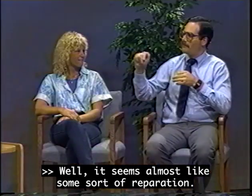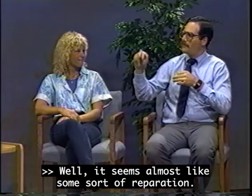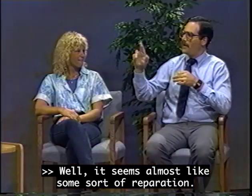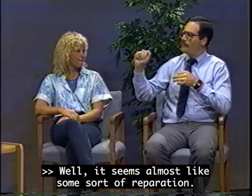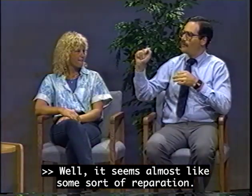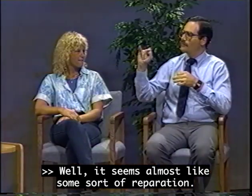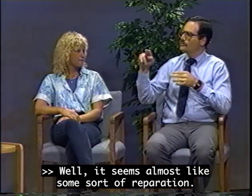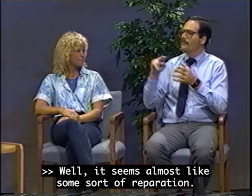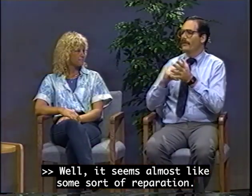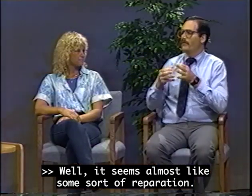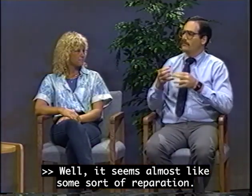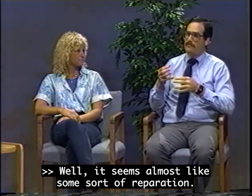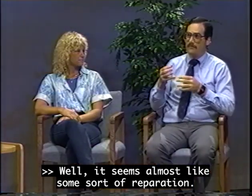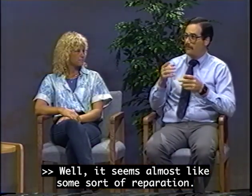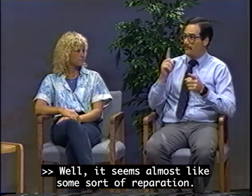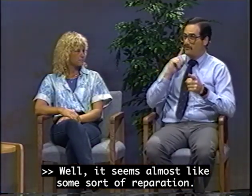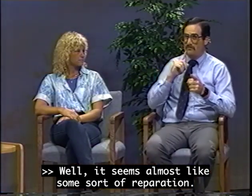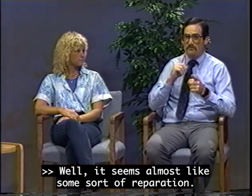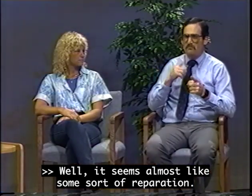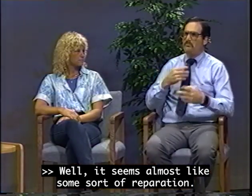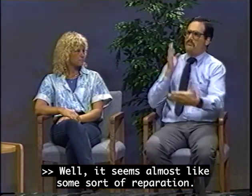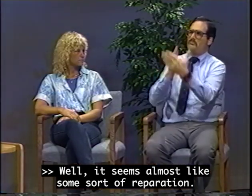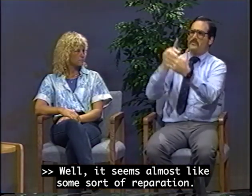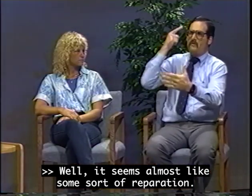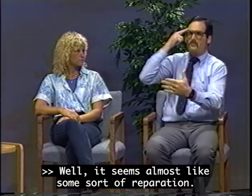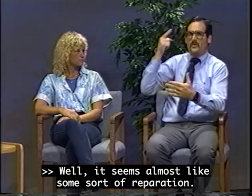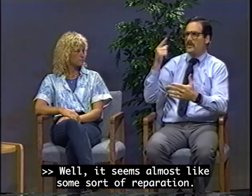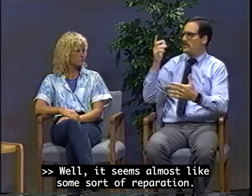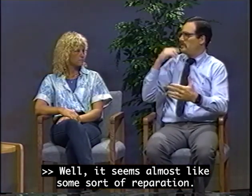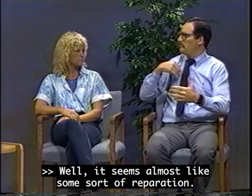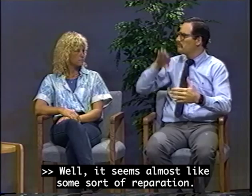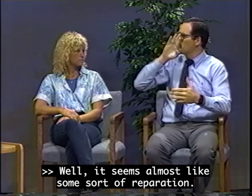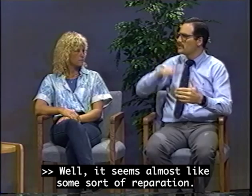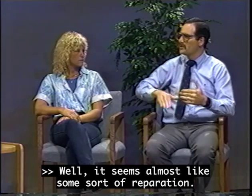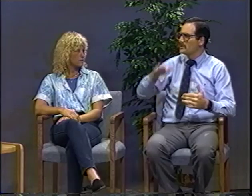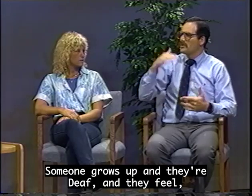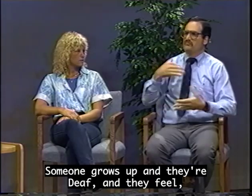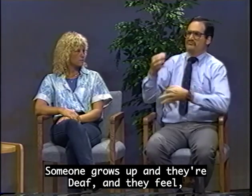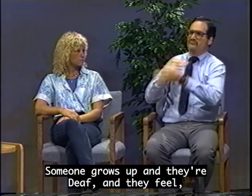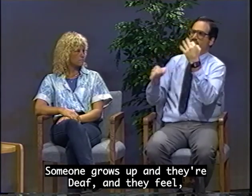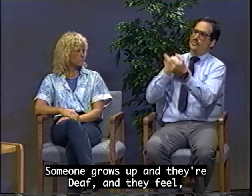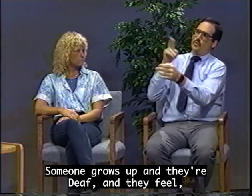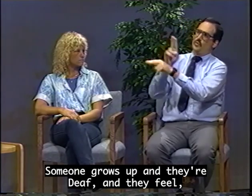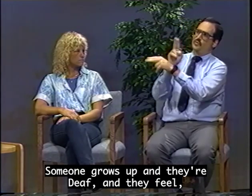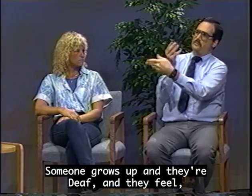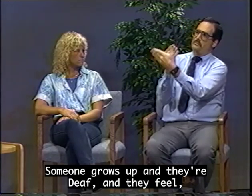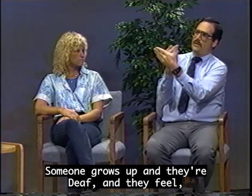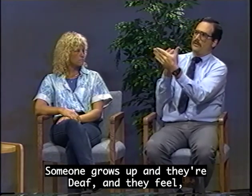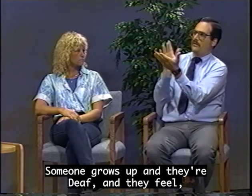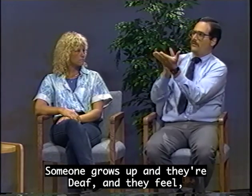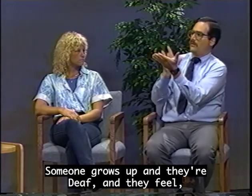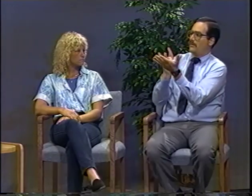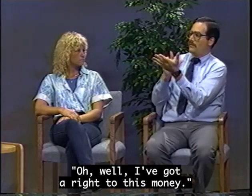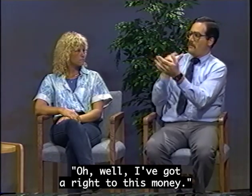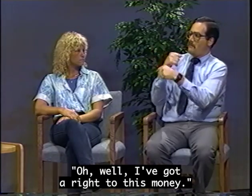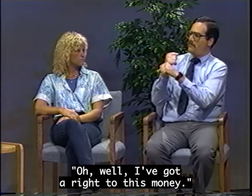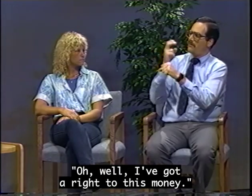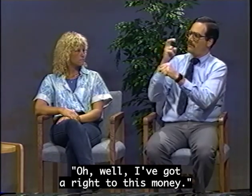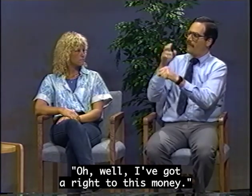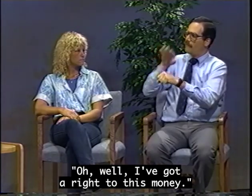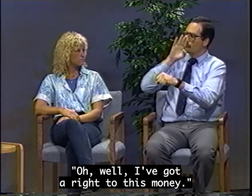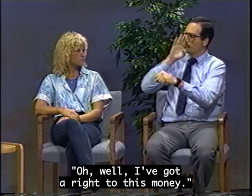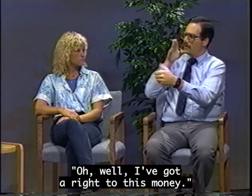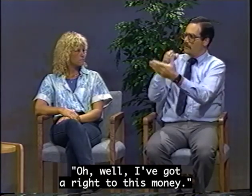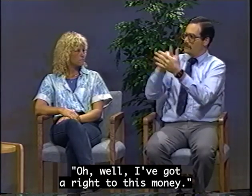Well, it seems almost like some sort of reparation. Someone grows up and they're deaf and they feel,